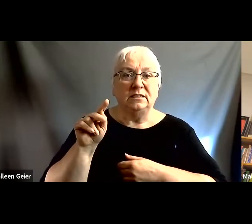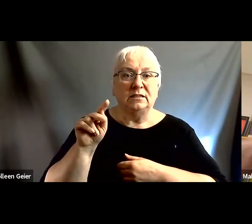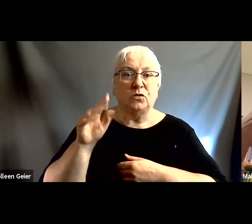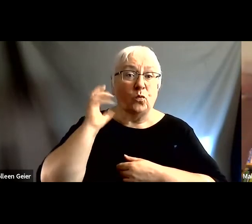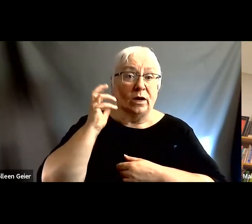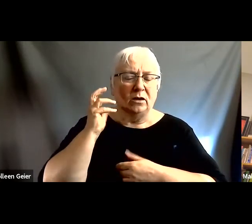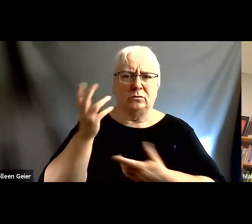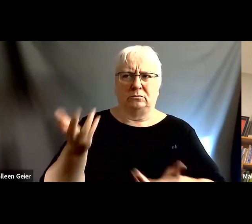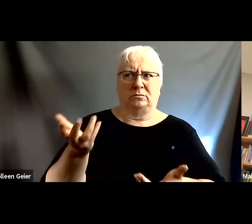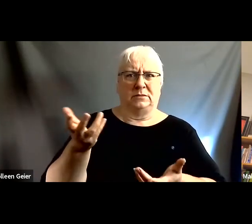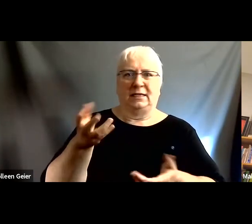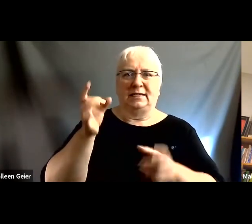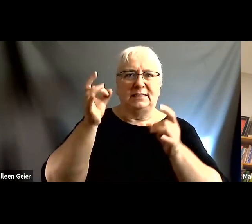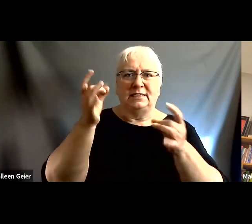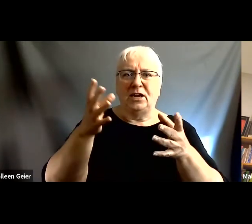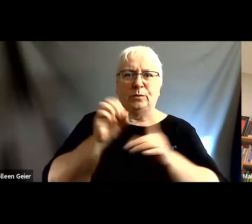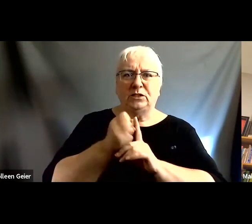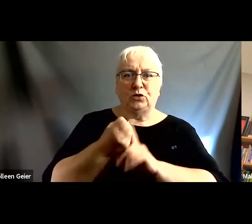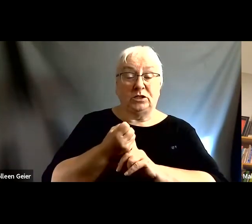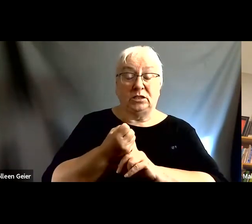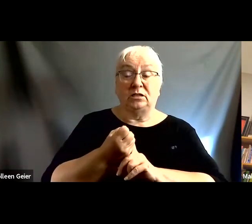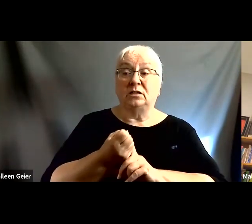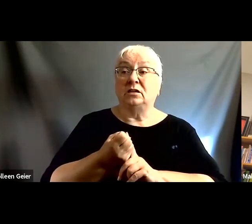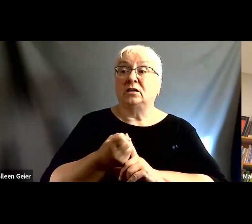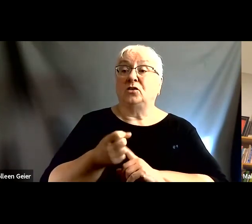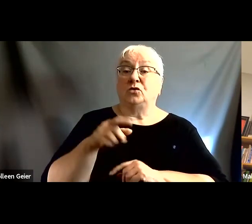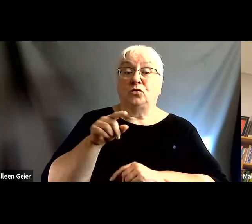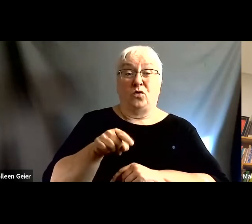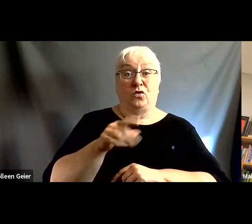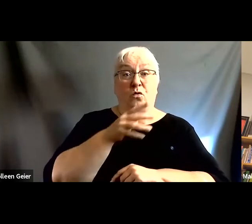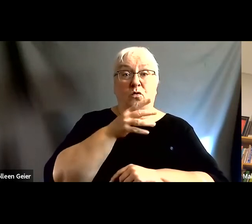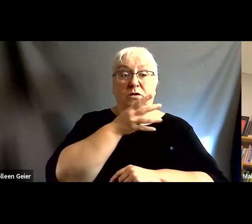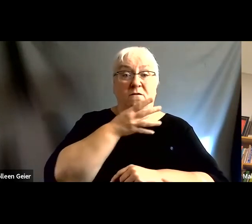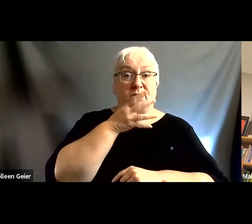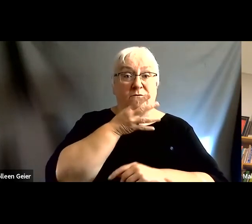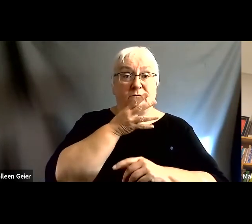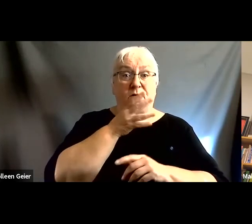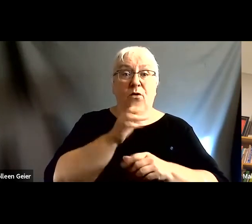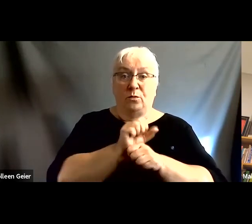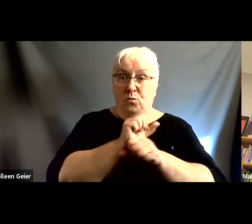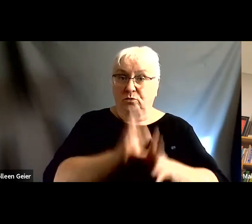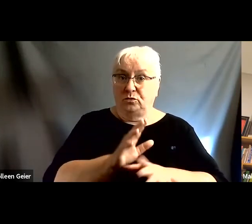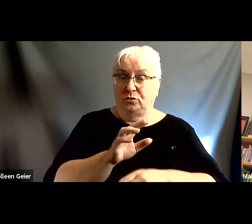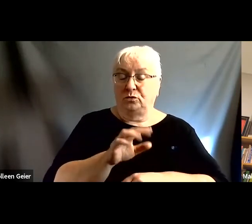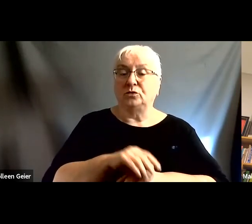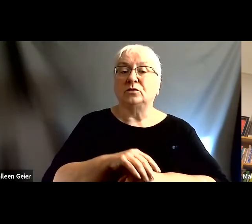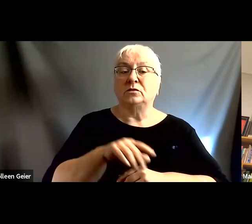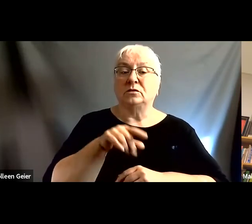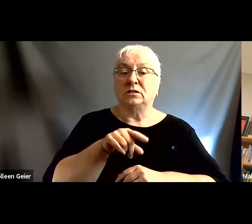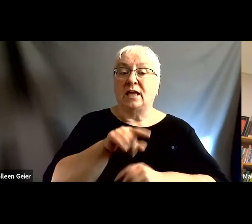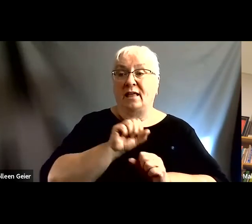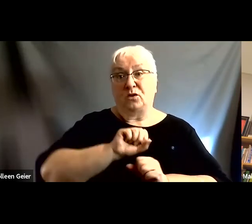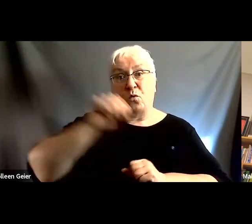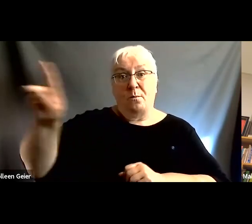children, migrant workers' children who have gone back without being able to attend schools, the government and